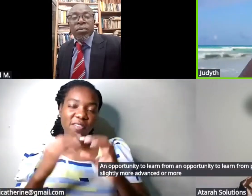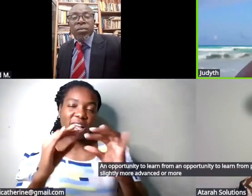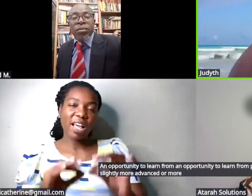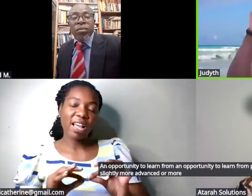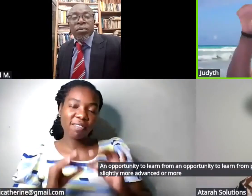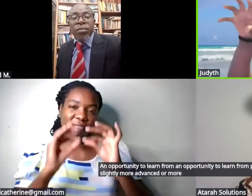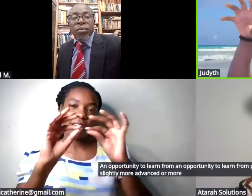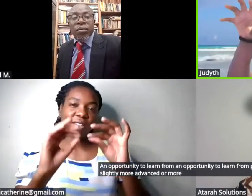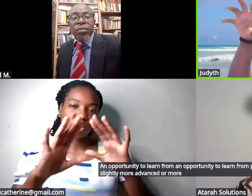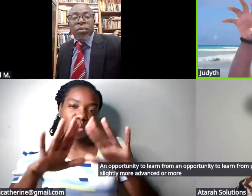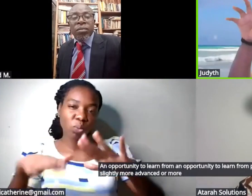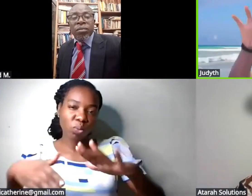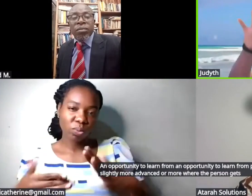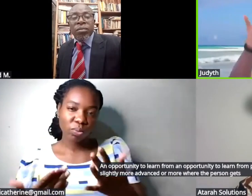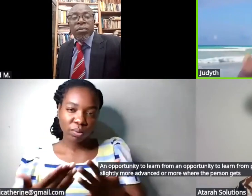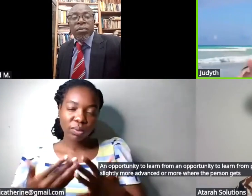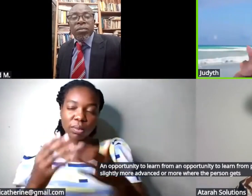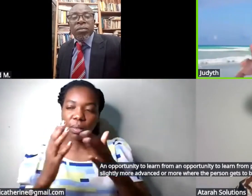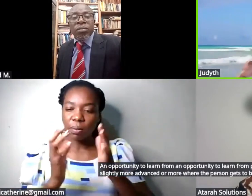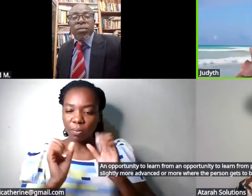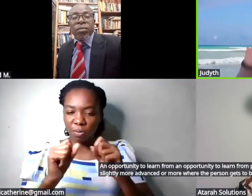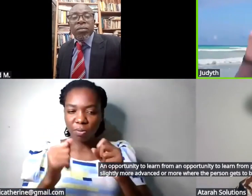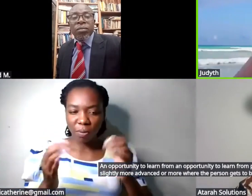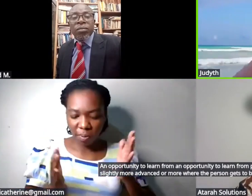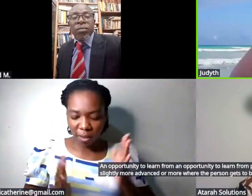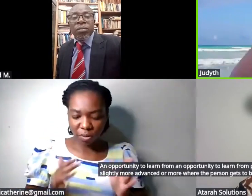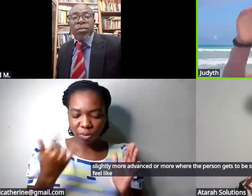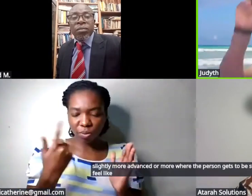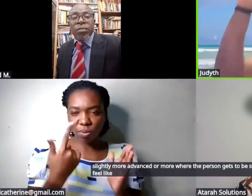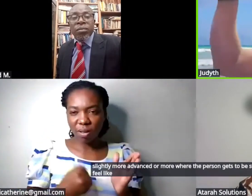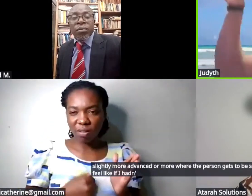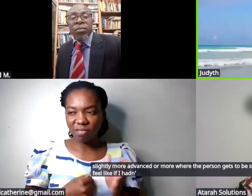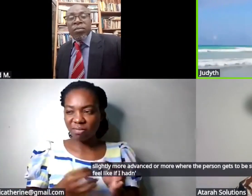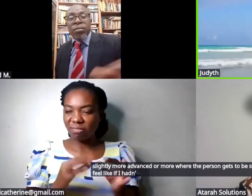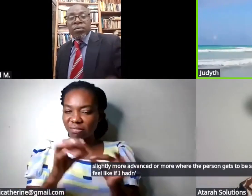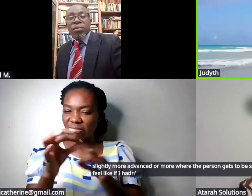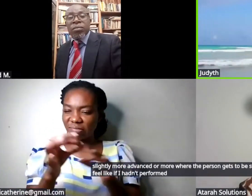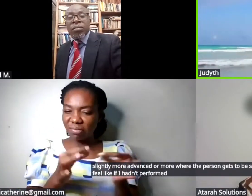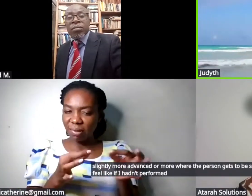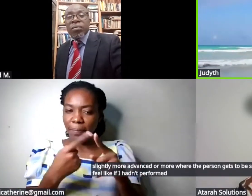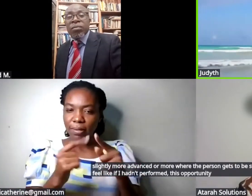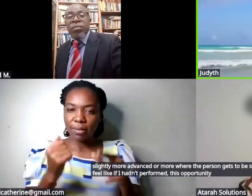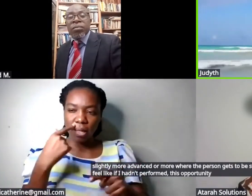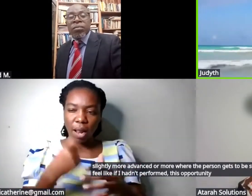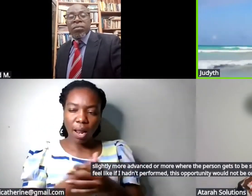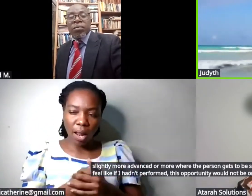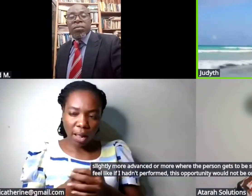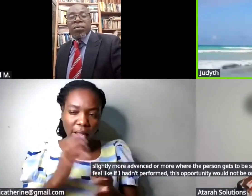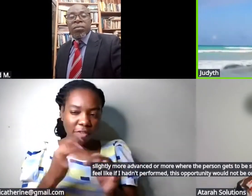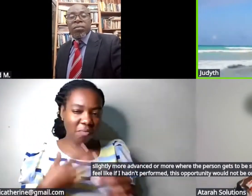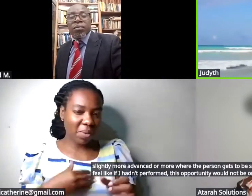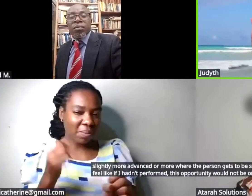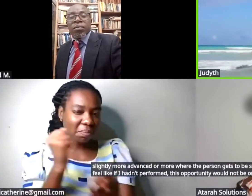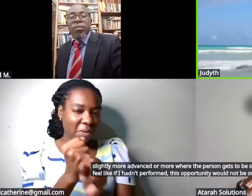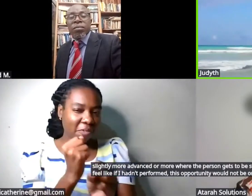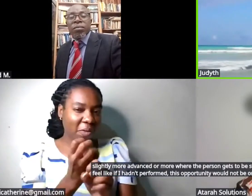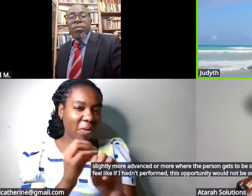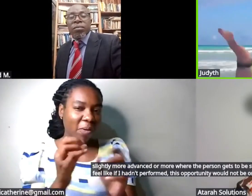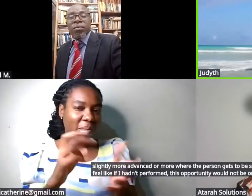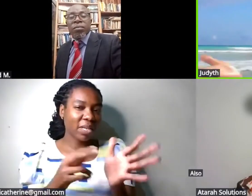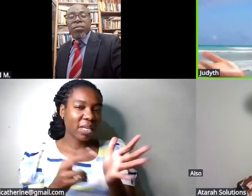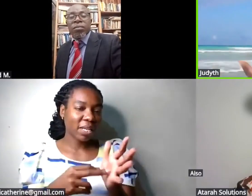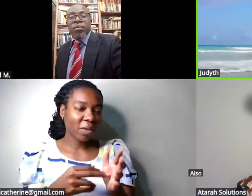where the person gets to be stretched, but they feel like if I hadn't performed, this opportunity would not be on offer. Also, things